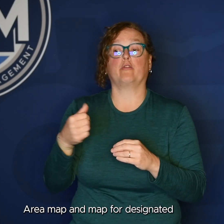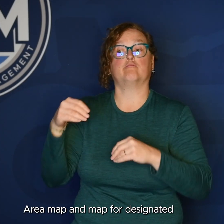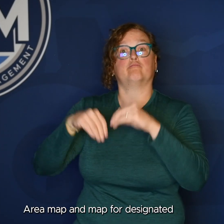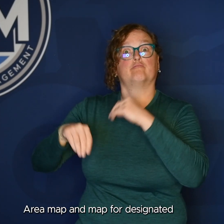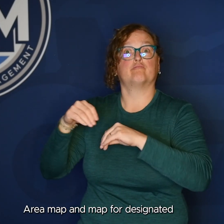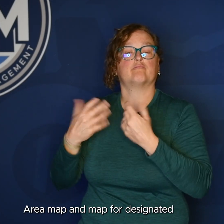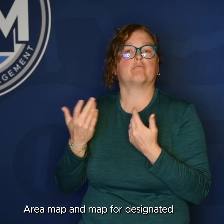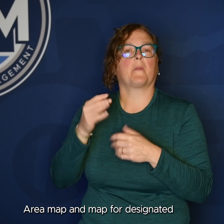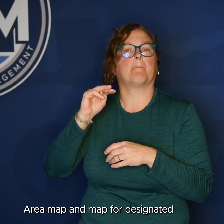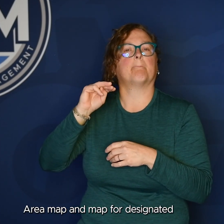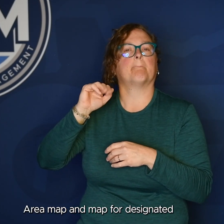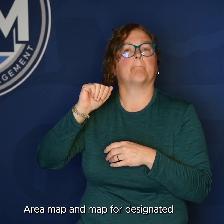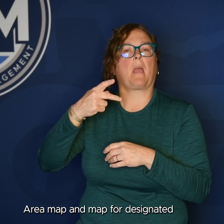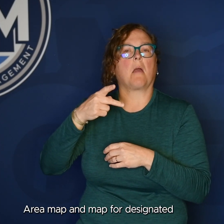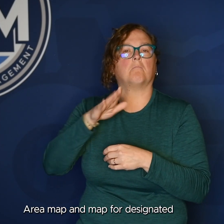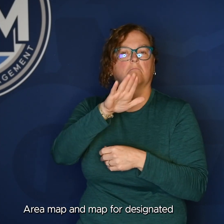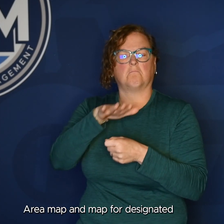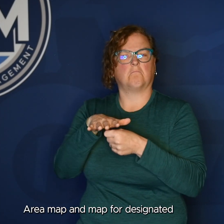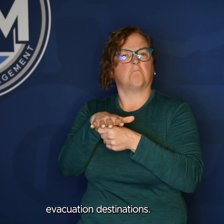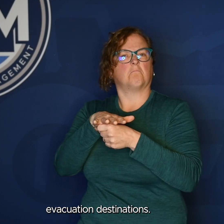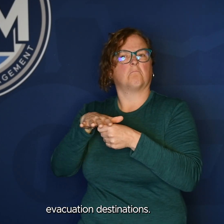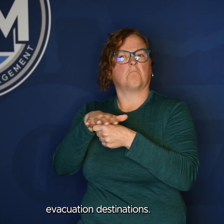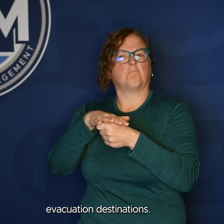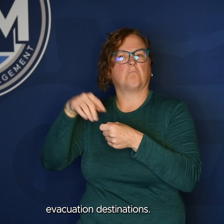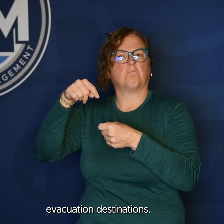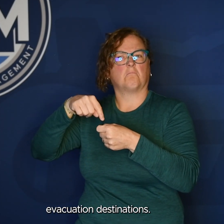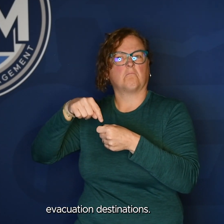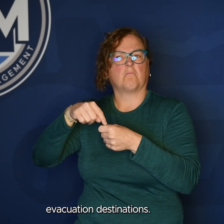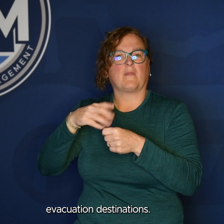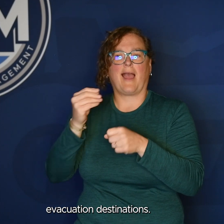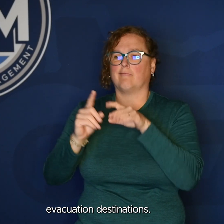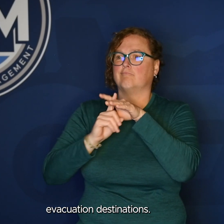Area map and map for designated evacuation destinations,